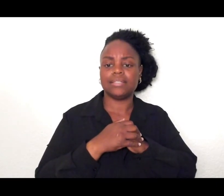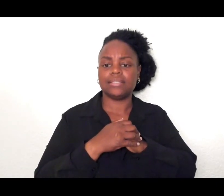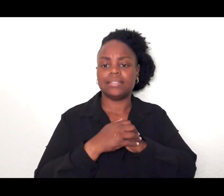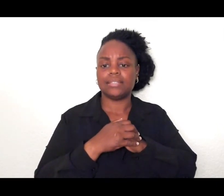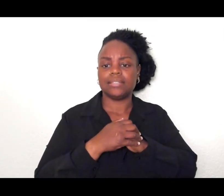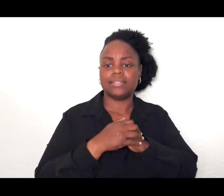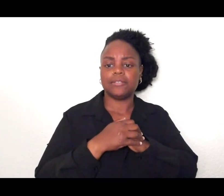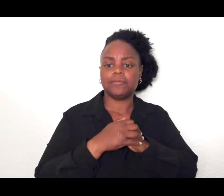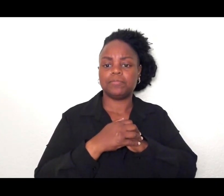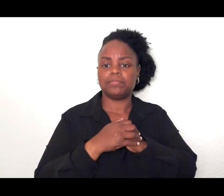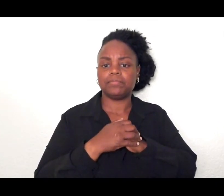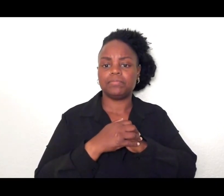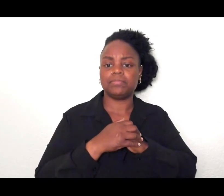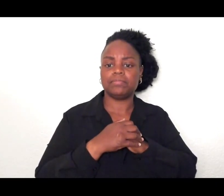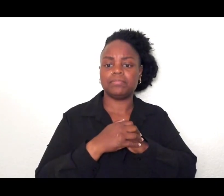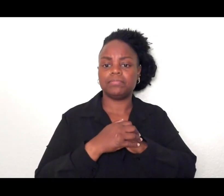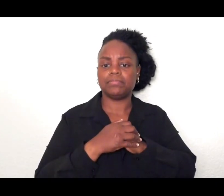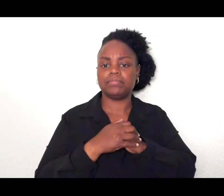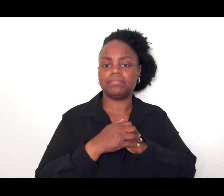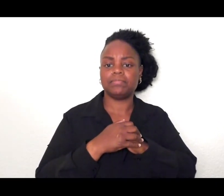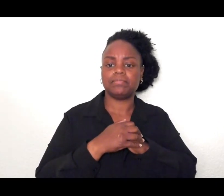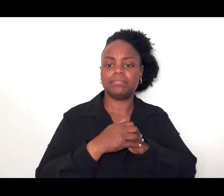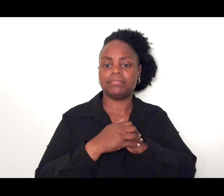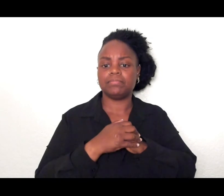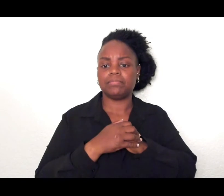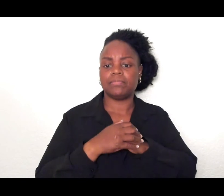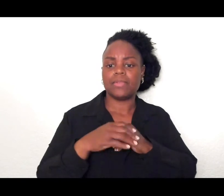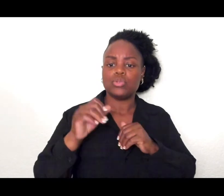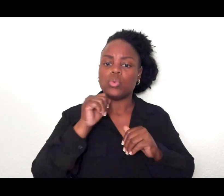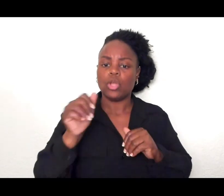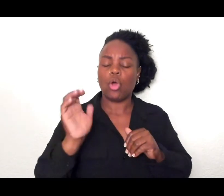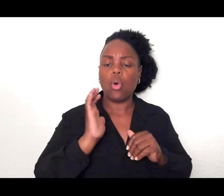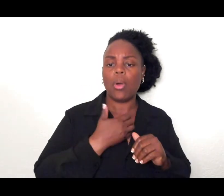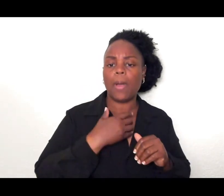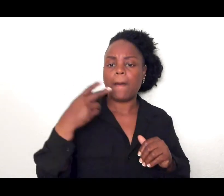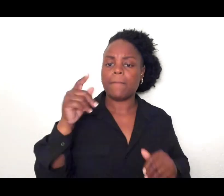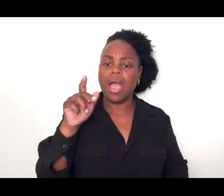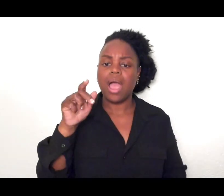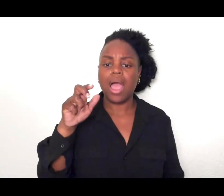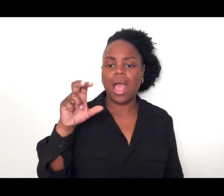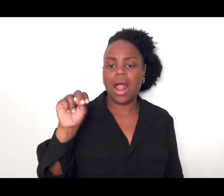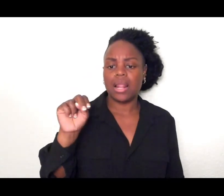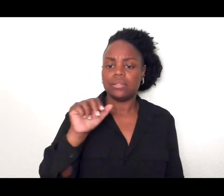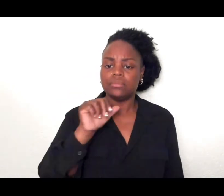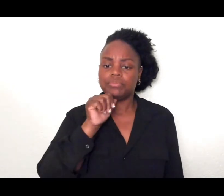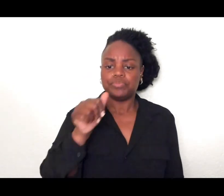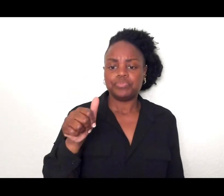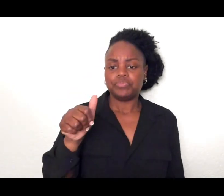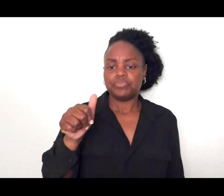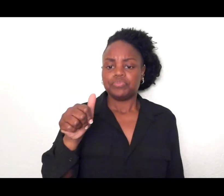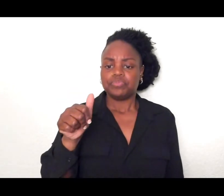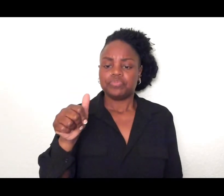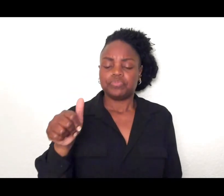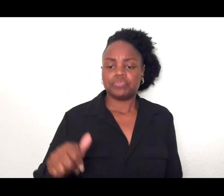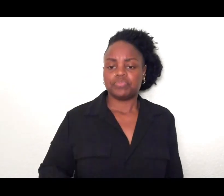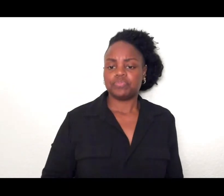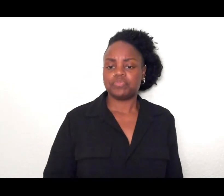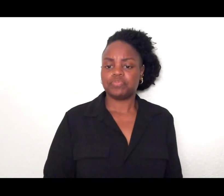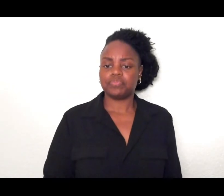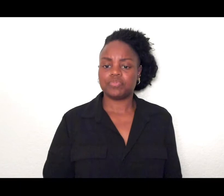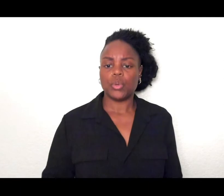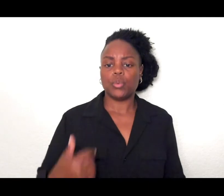difficult, and the revelry that you can witness in a bee that's just like rolling around